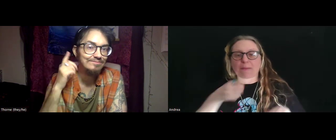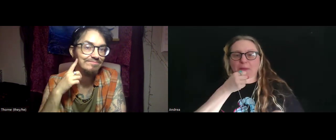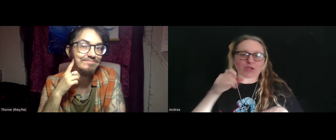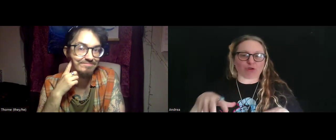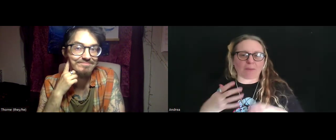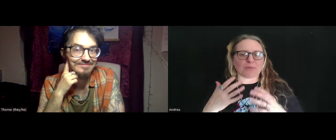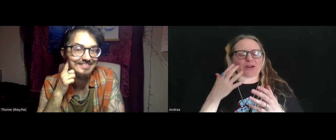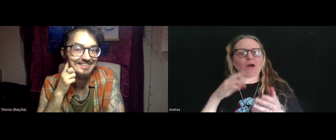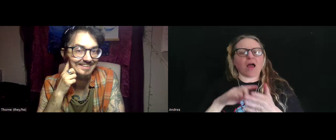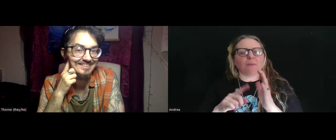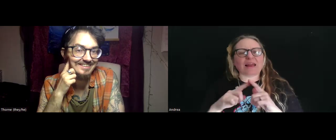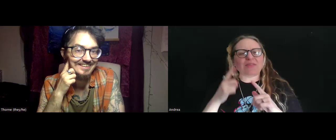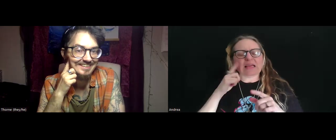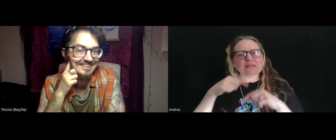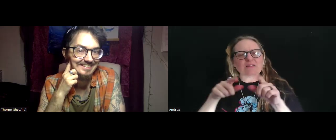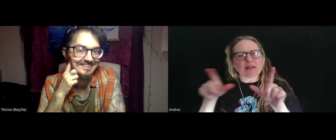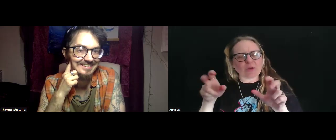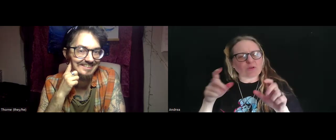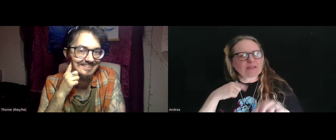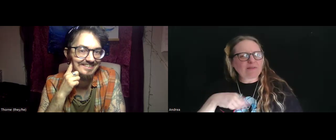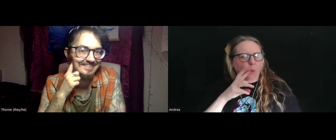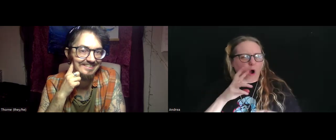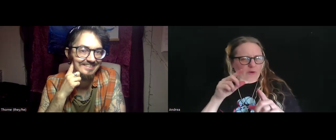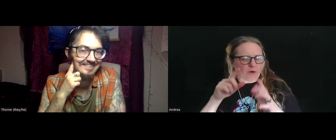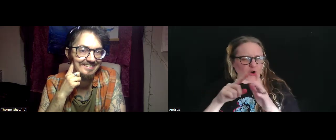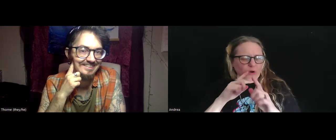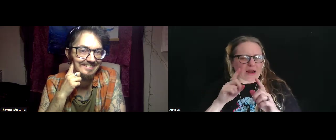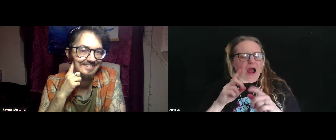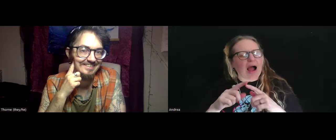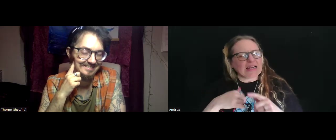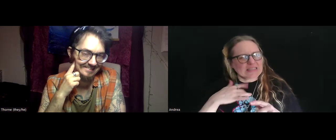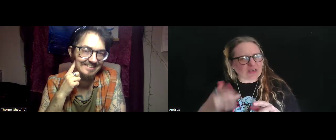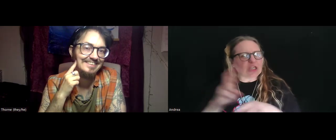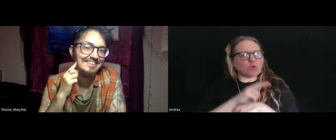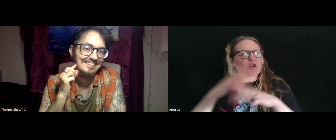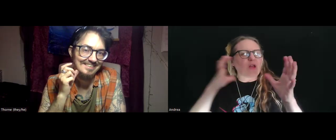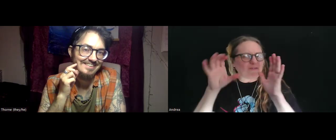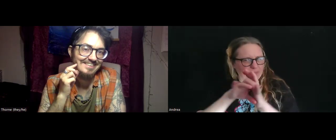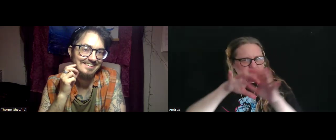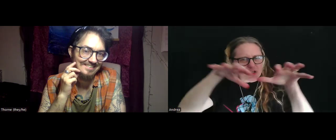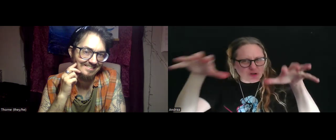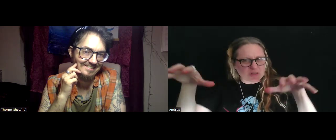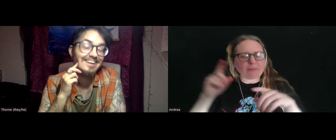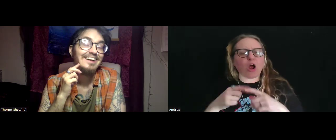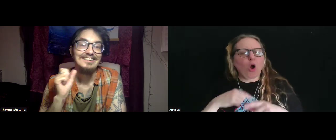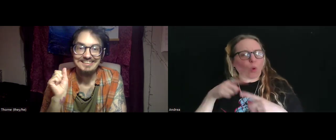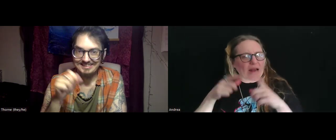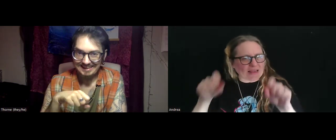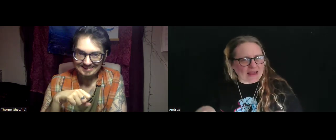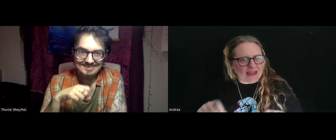mic drop. But I think in sign language, because I'm a water Mercury, I tend to use a lot of pictures. I mean, when I can,